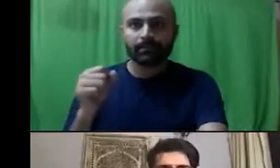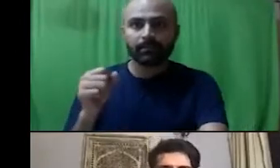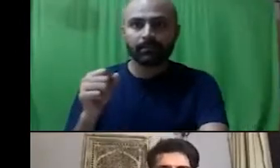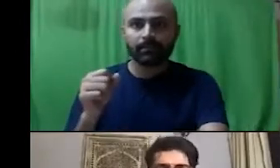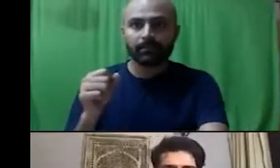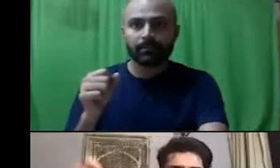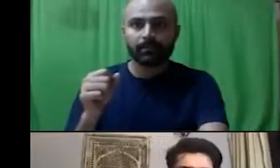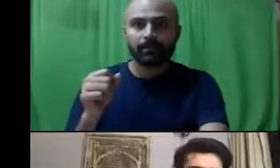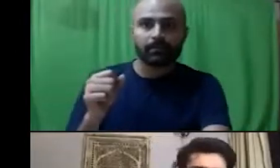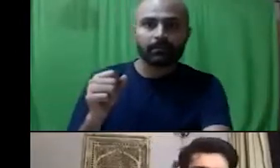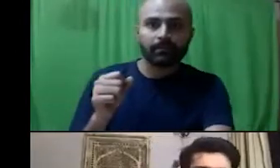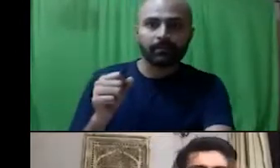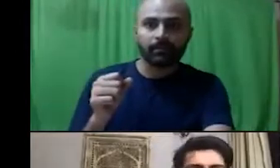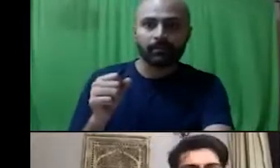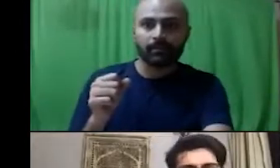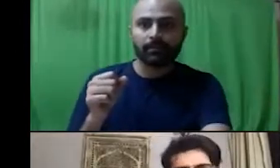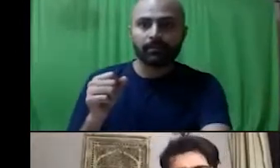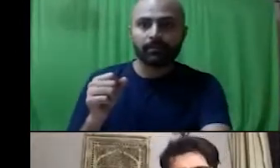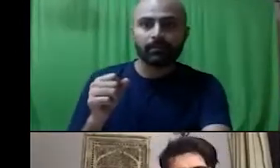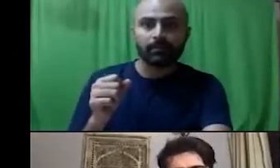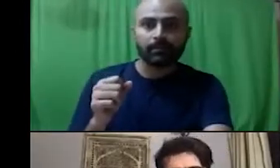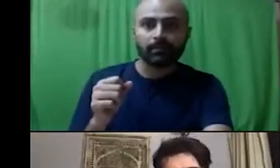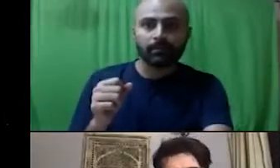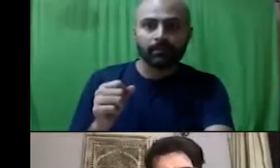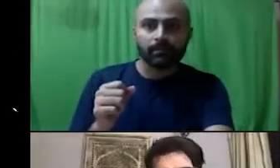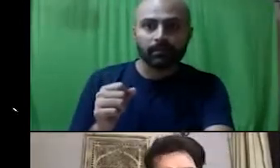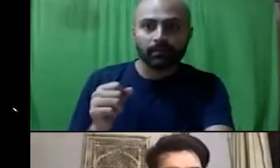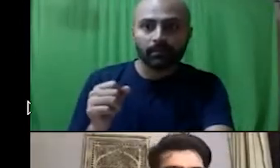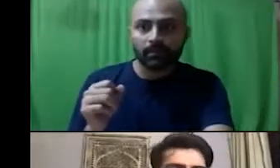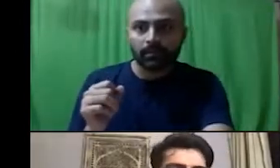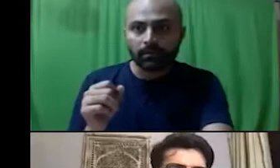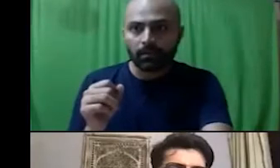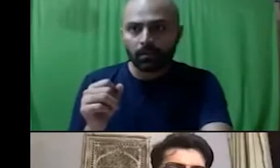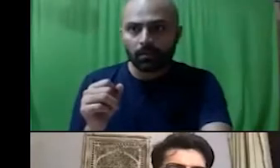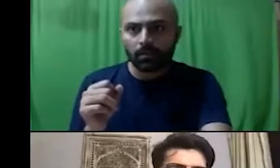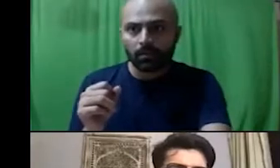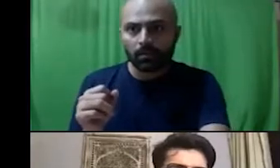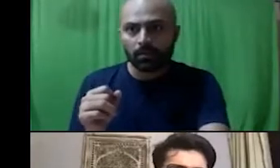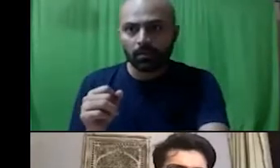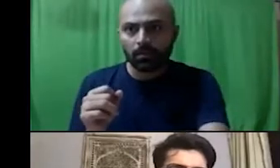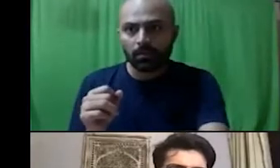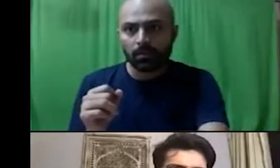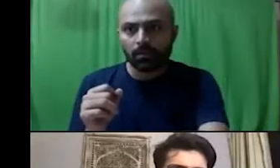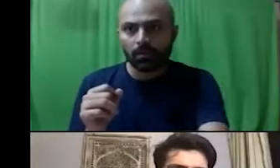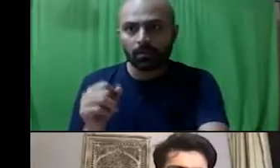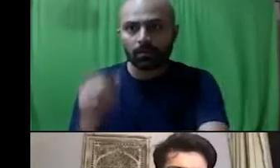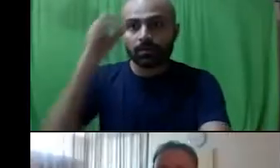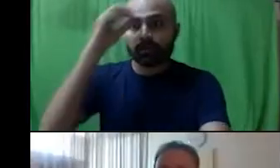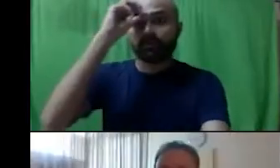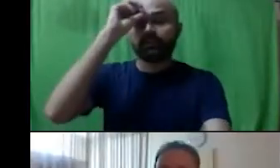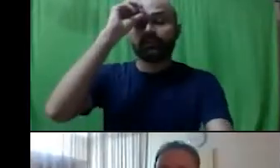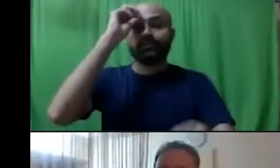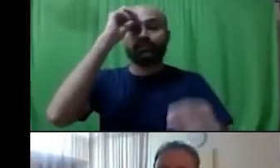Also, whichever hand you're comfortable with, actually. So yeah, Tushar, you can go ahead.